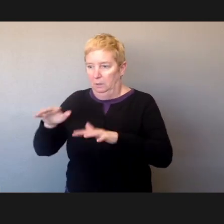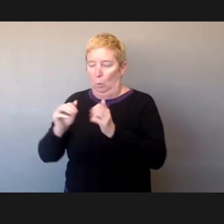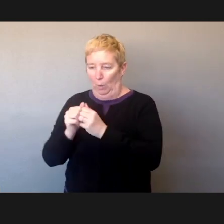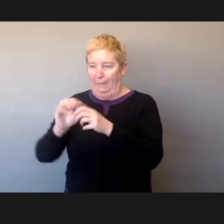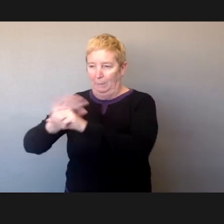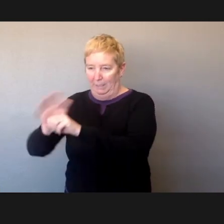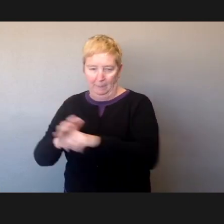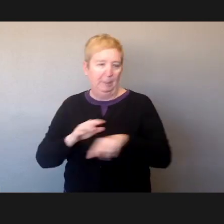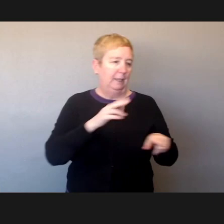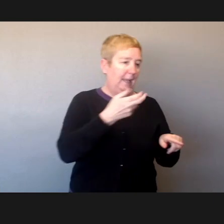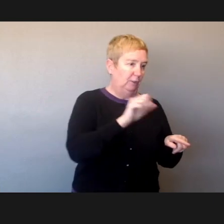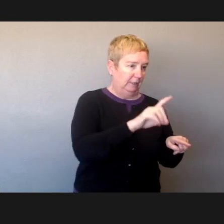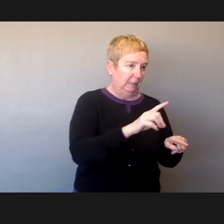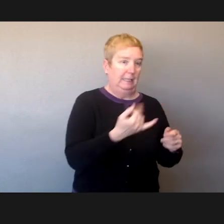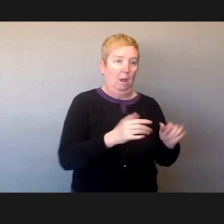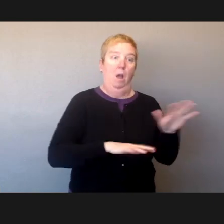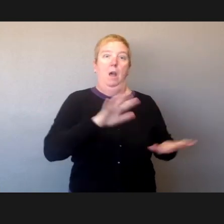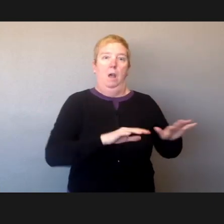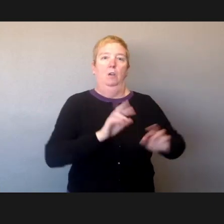have